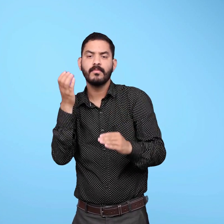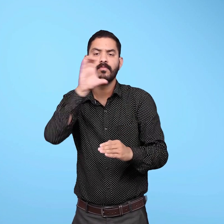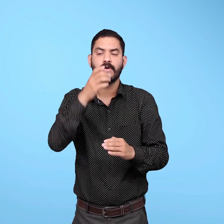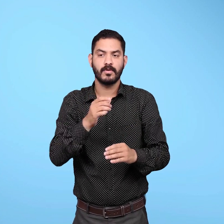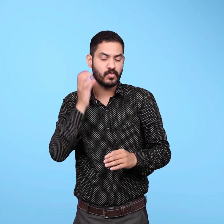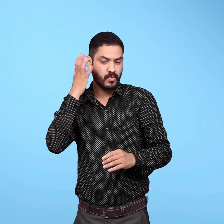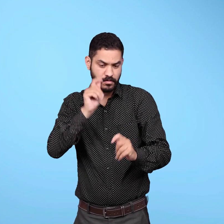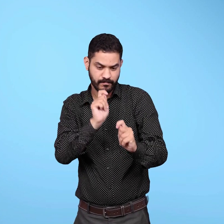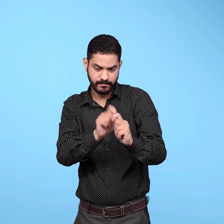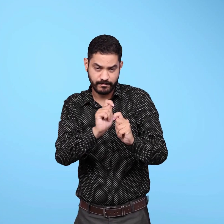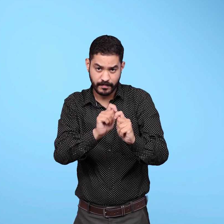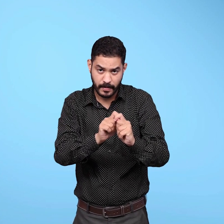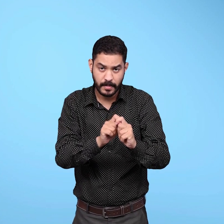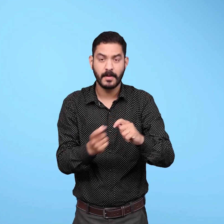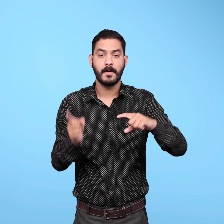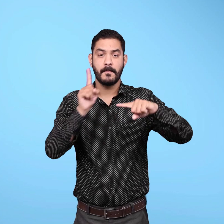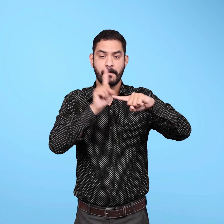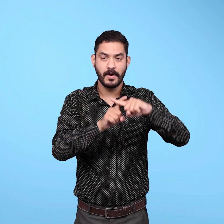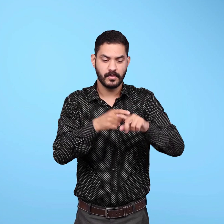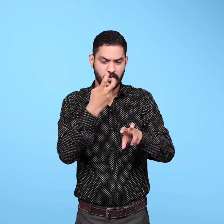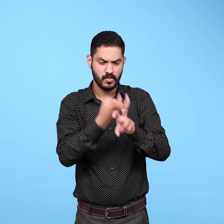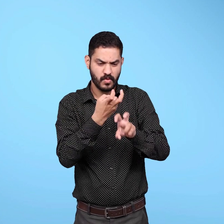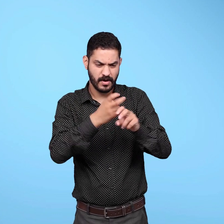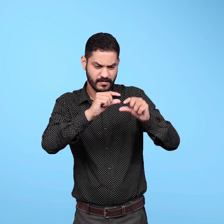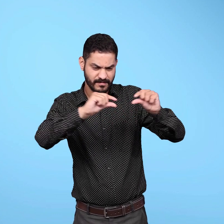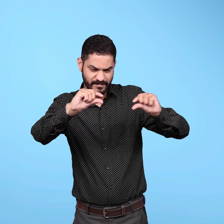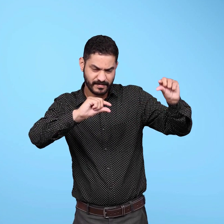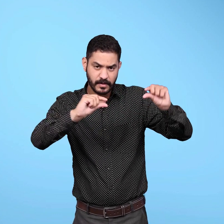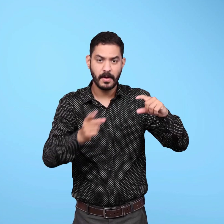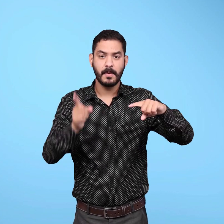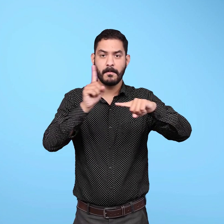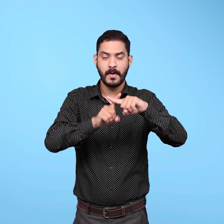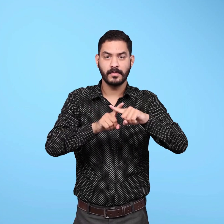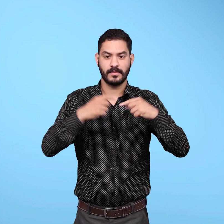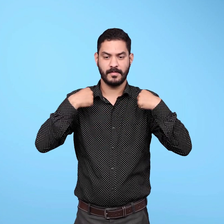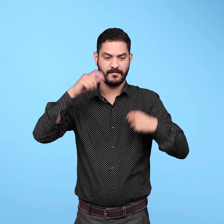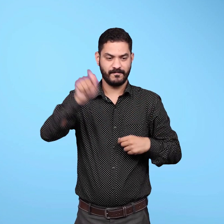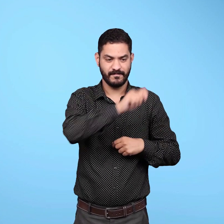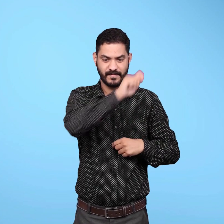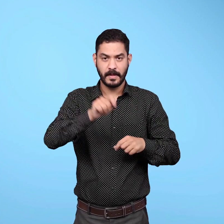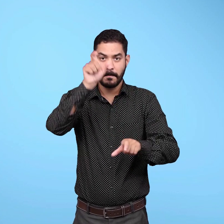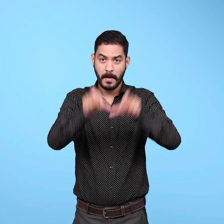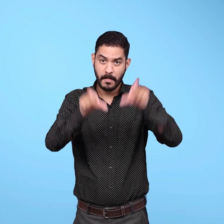weavers, basket makers, garland makers, perfumers.